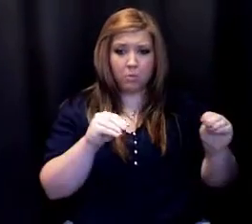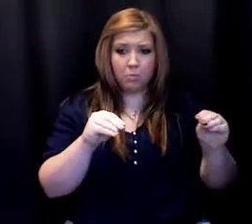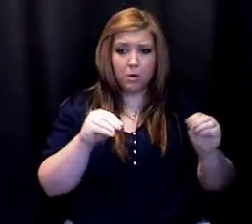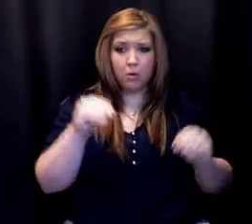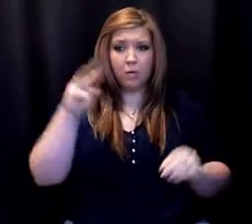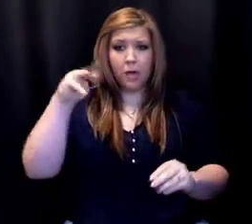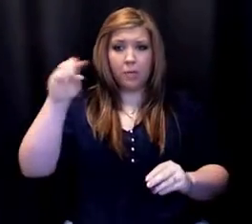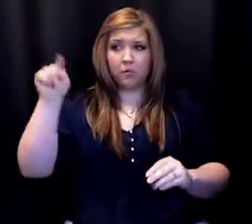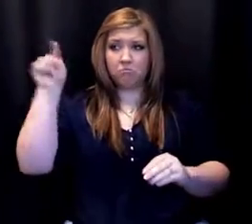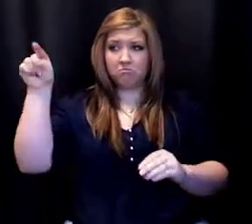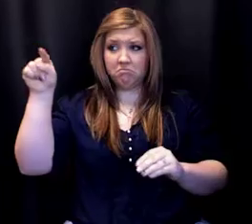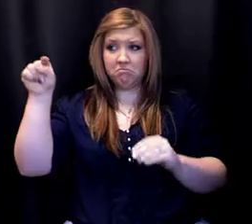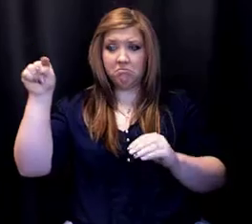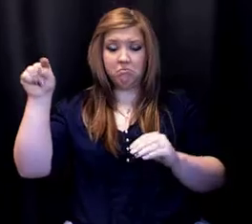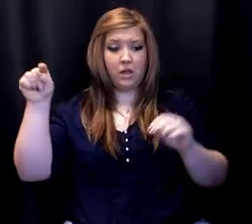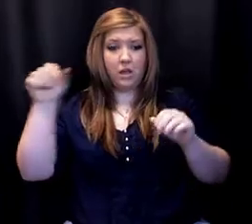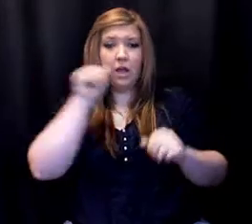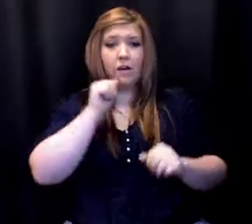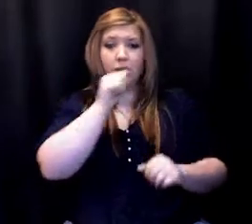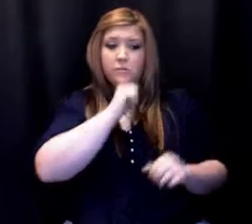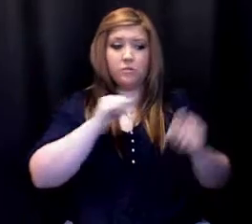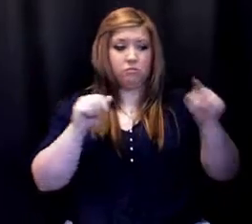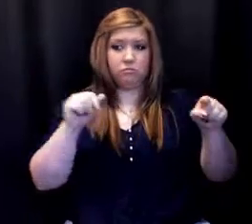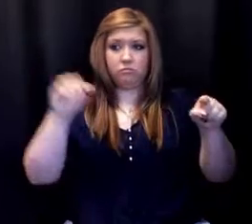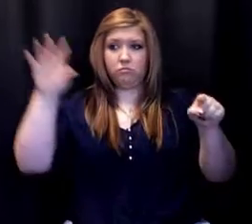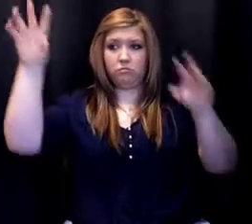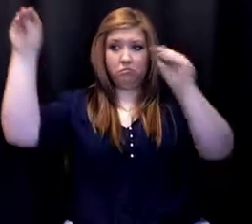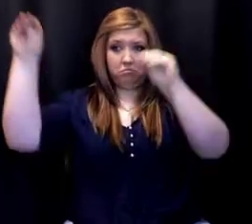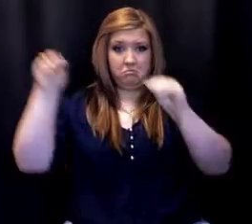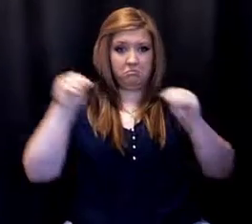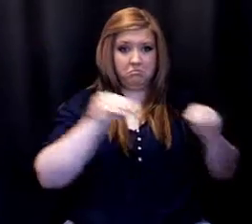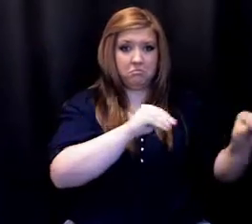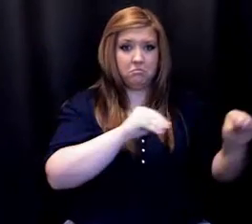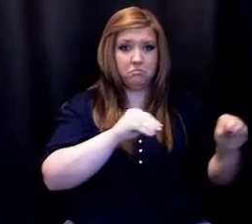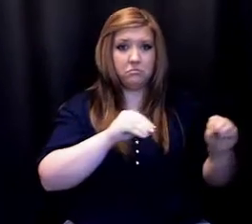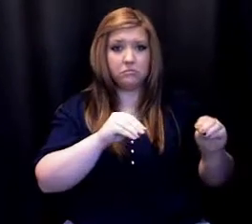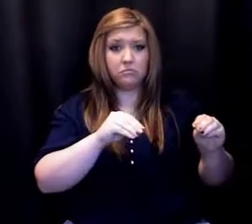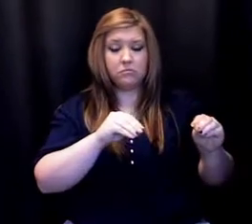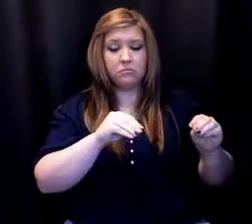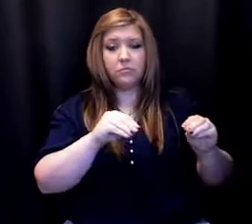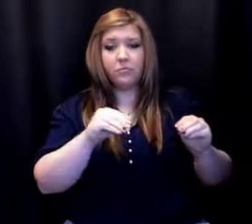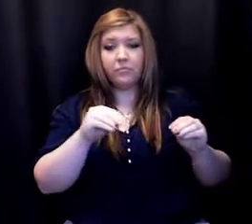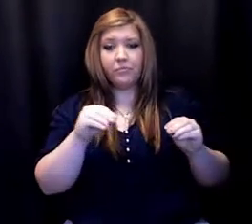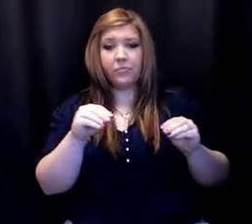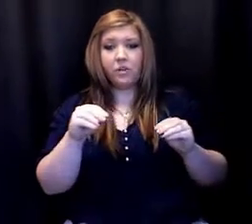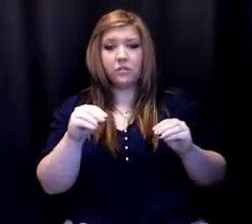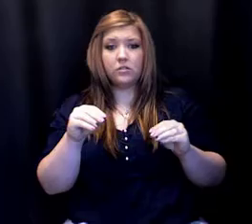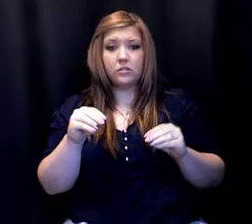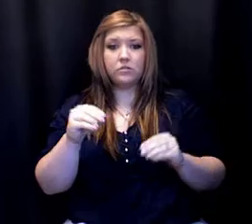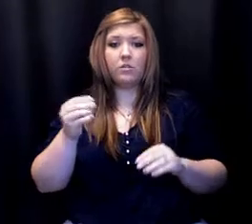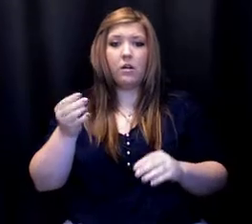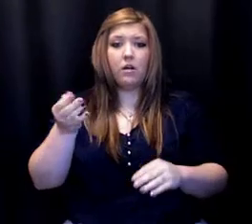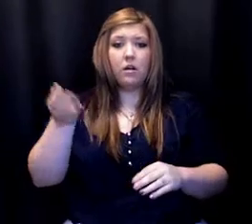Last year, in 2013, I decided to move from Maryland to